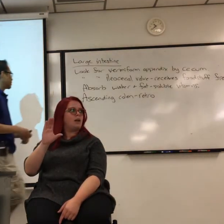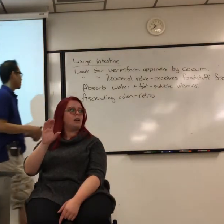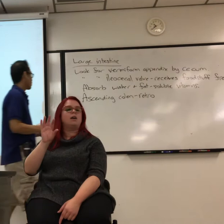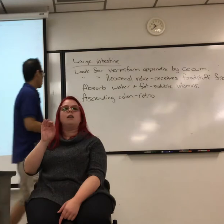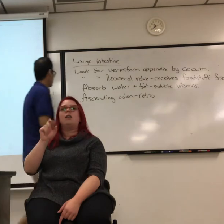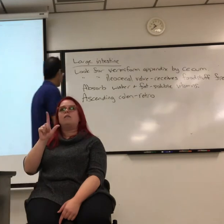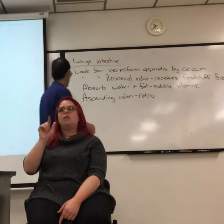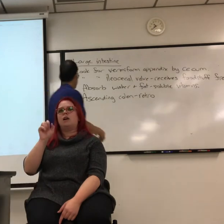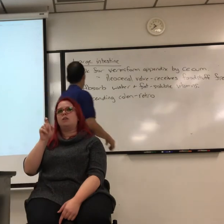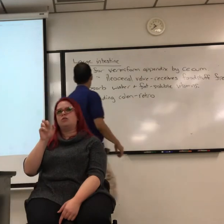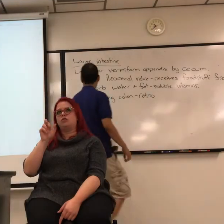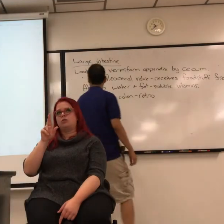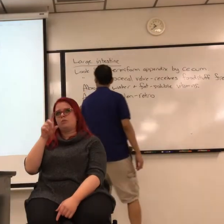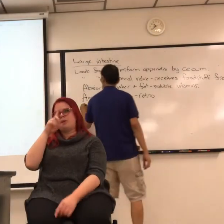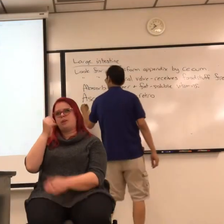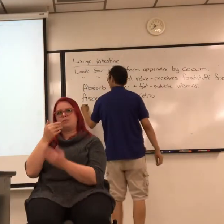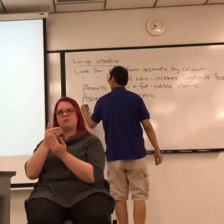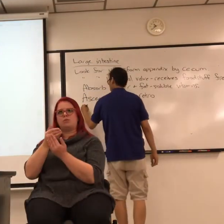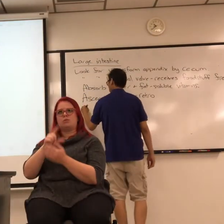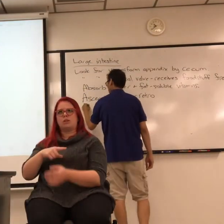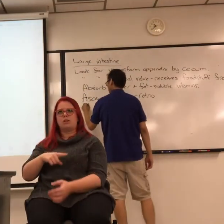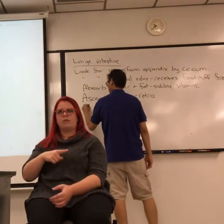So the ascending colon goes to